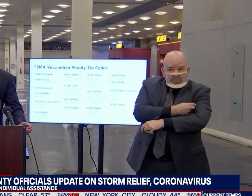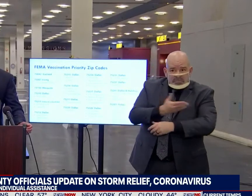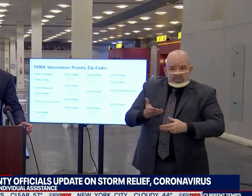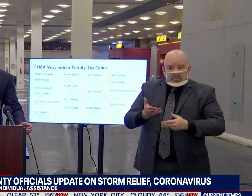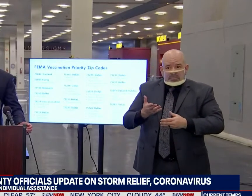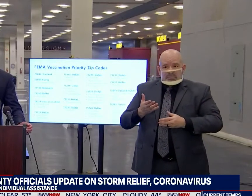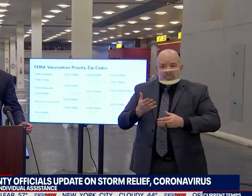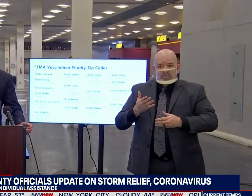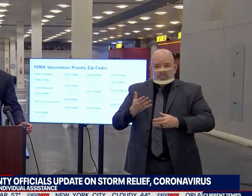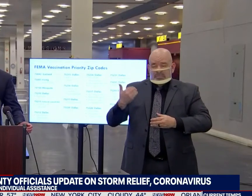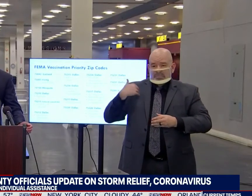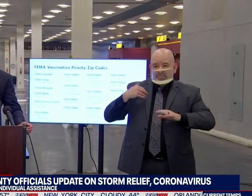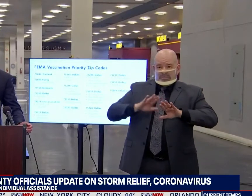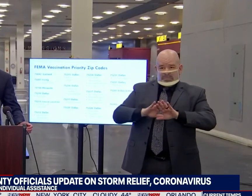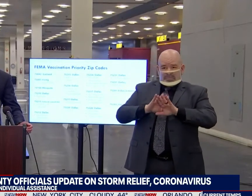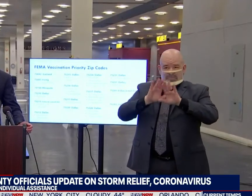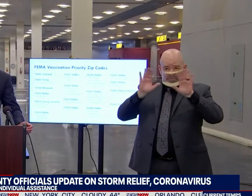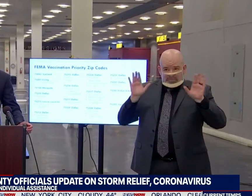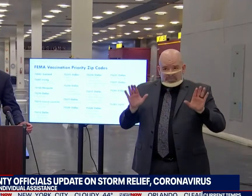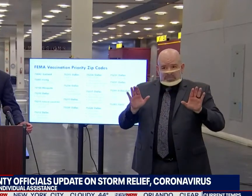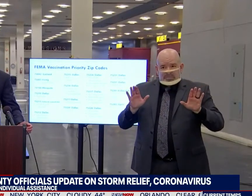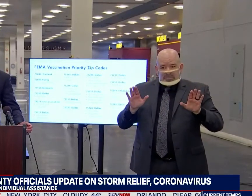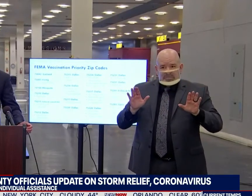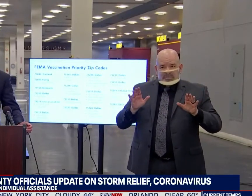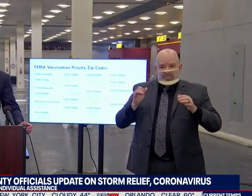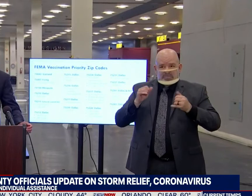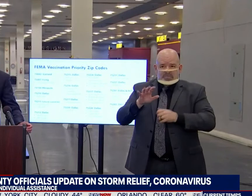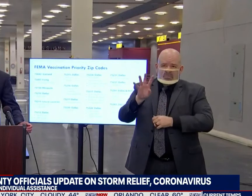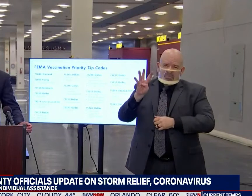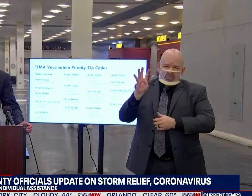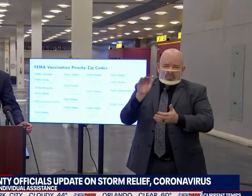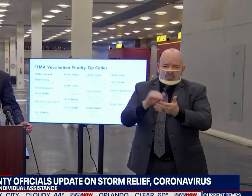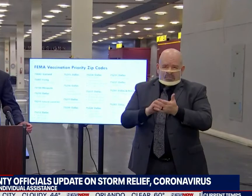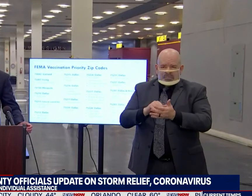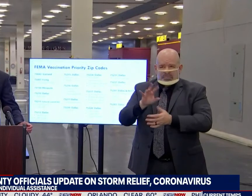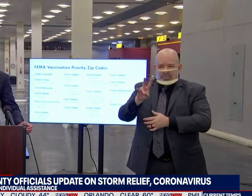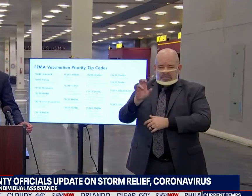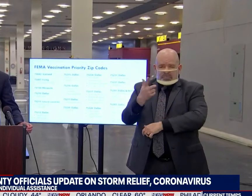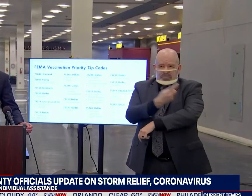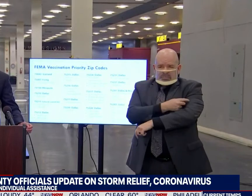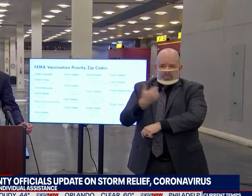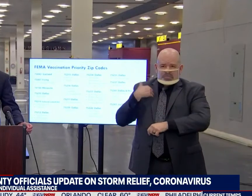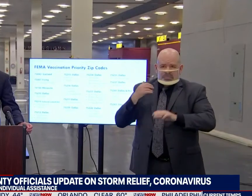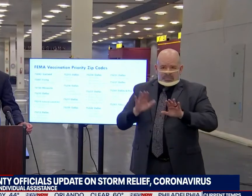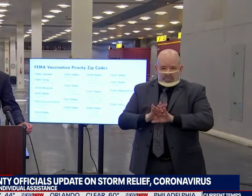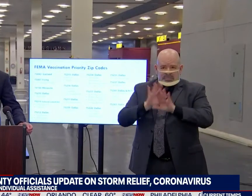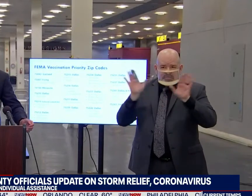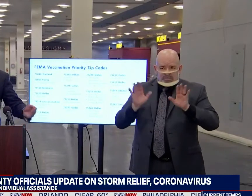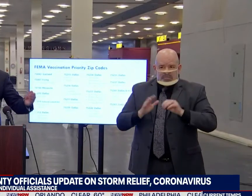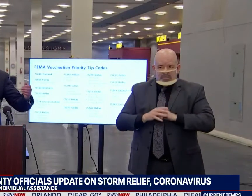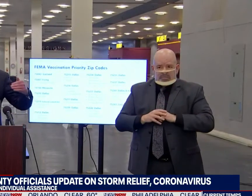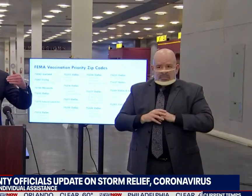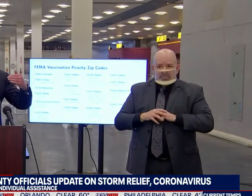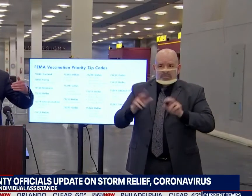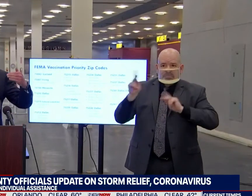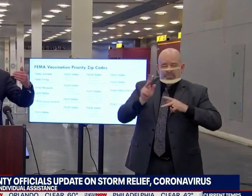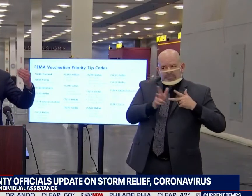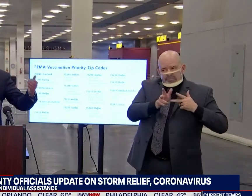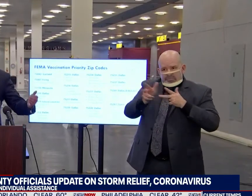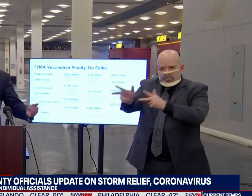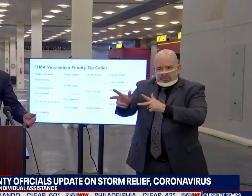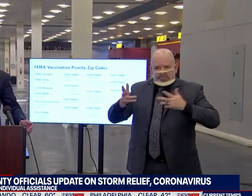Sunday and were able to administer about 4,800 second doses with our drive-thru on Sunday and Monday. We